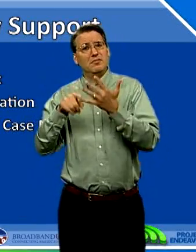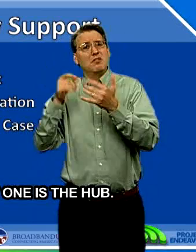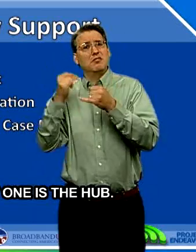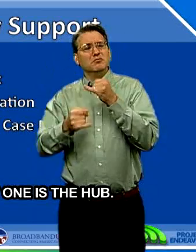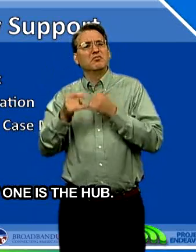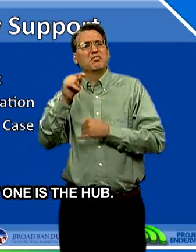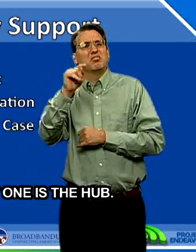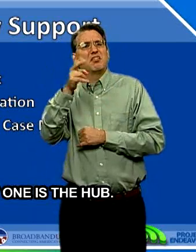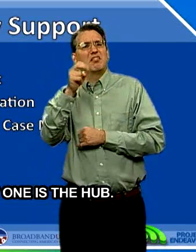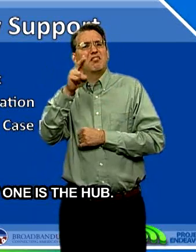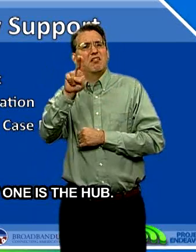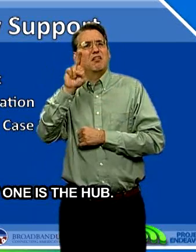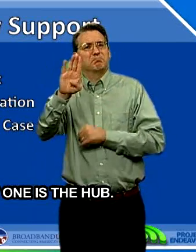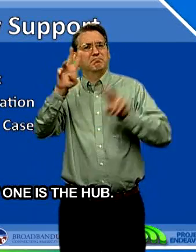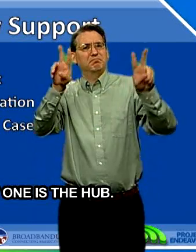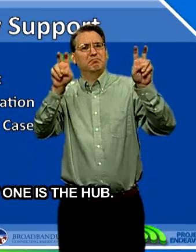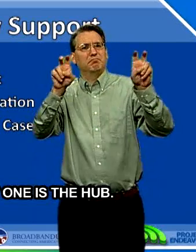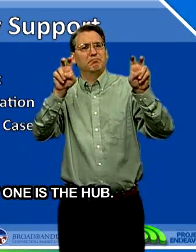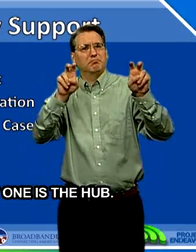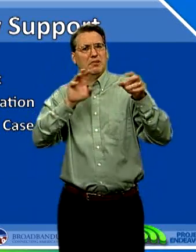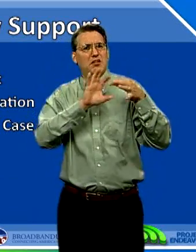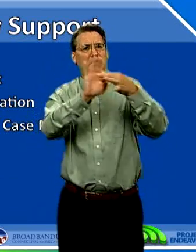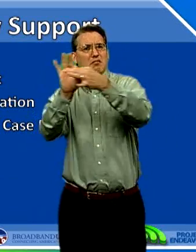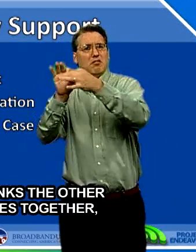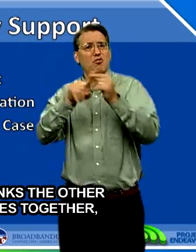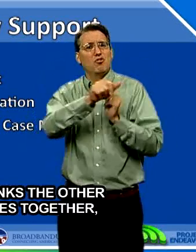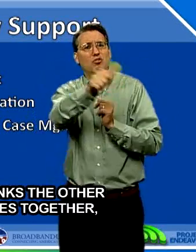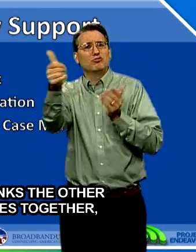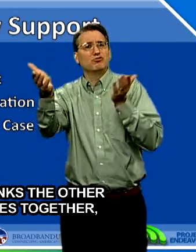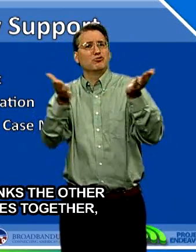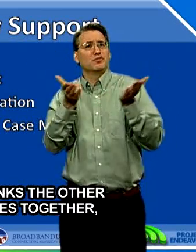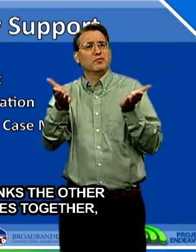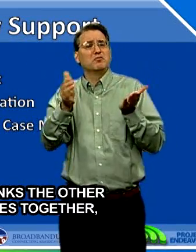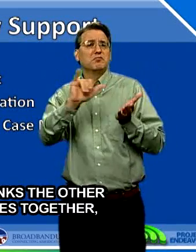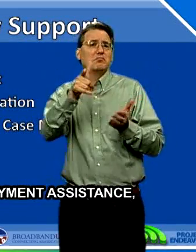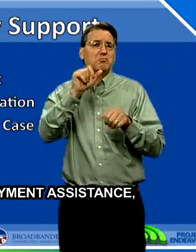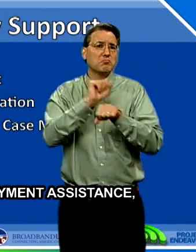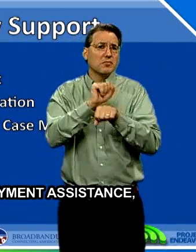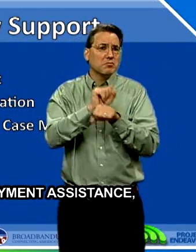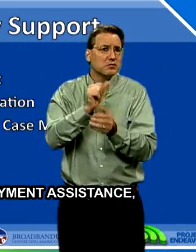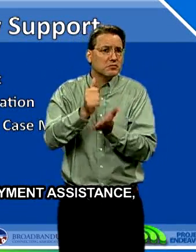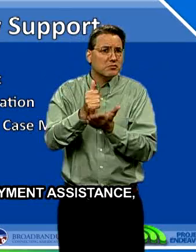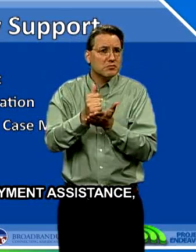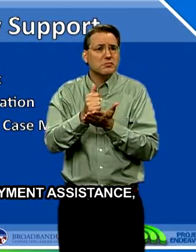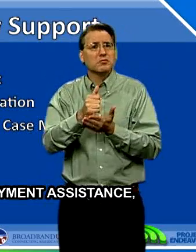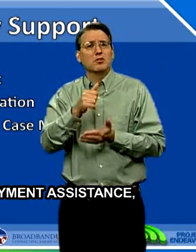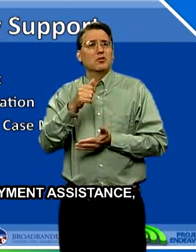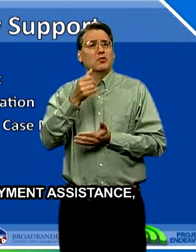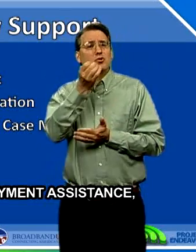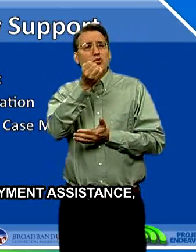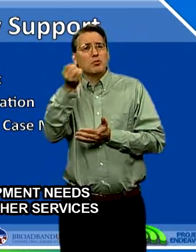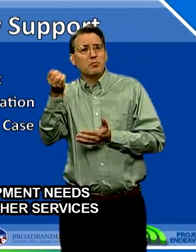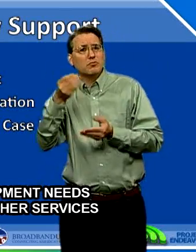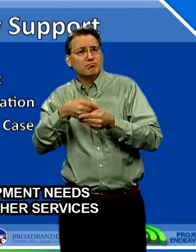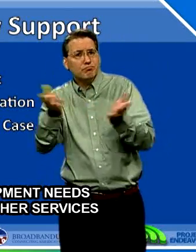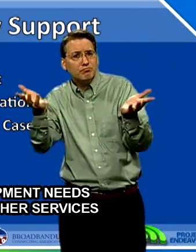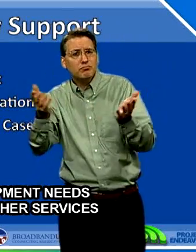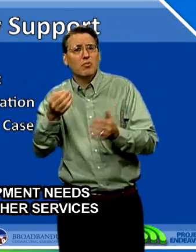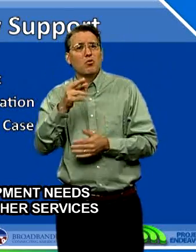The last one is the Hub. That links the other services together, like employment assistance, equipment needs, and